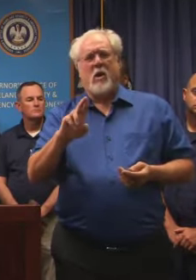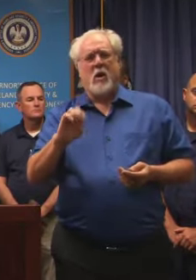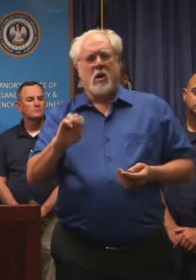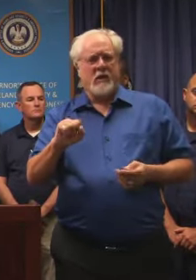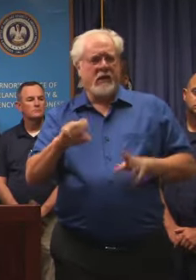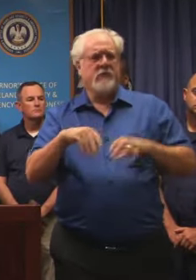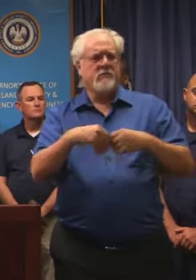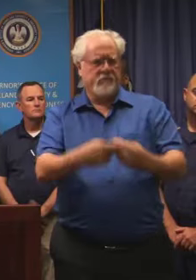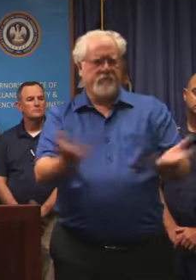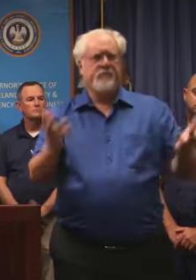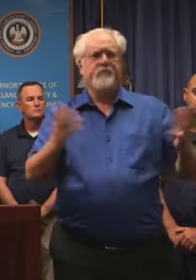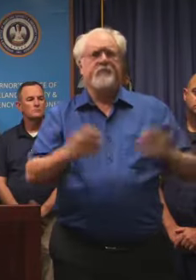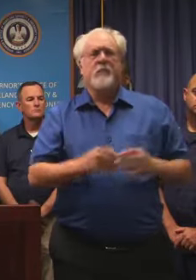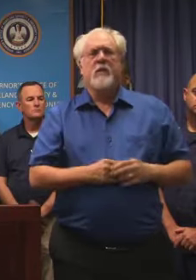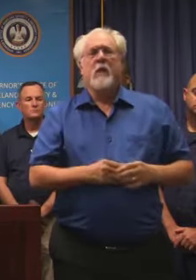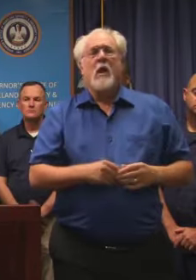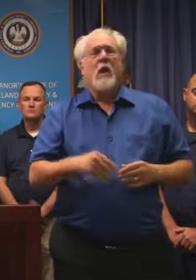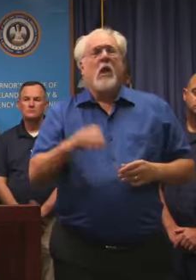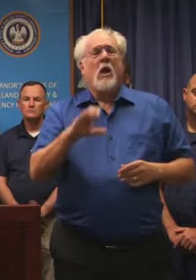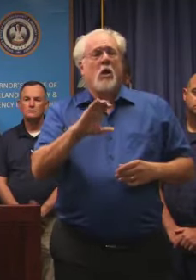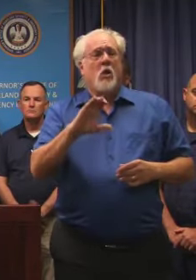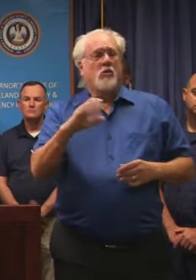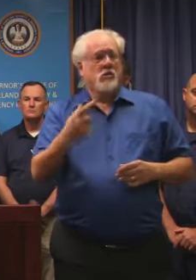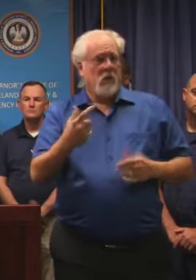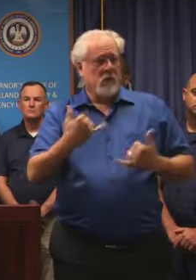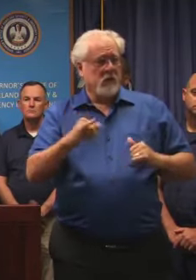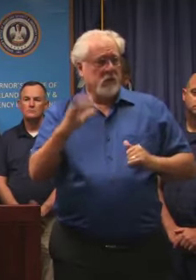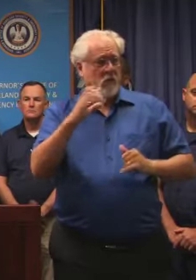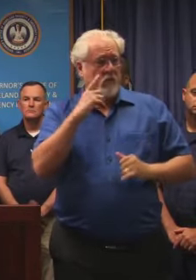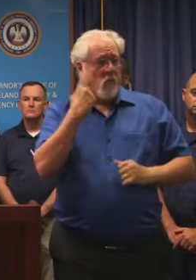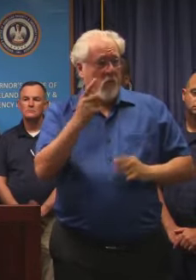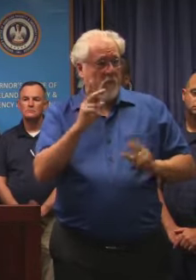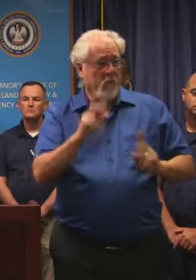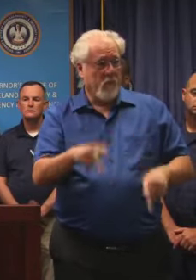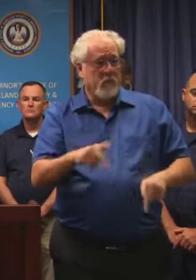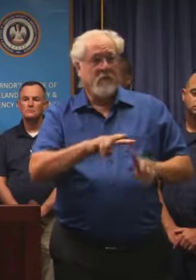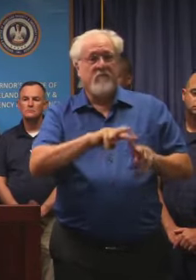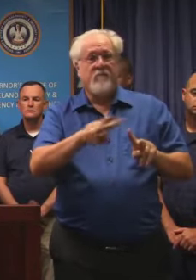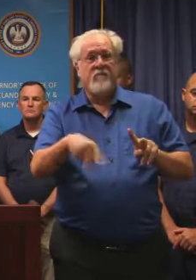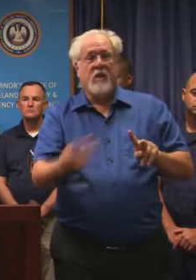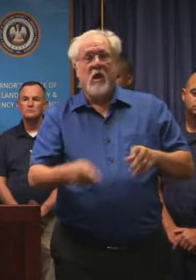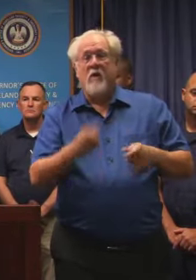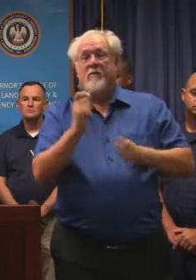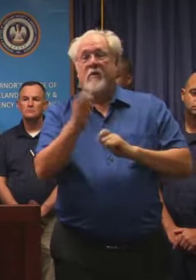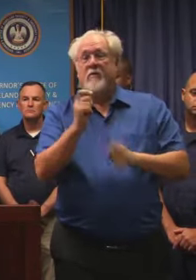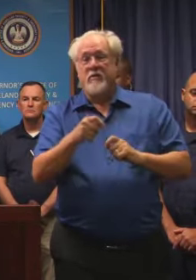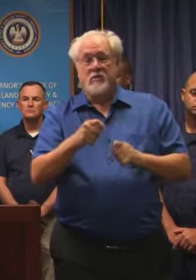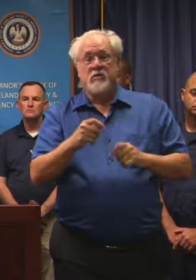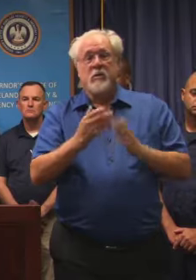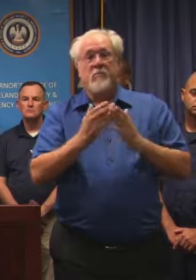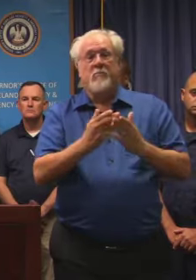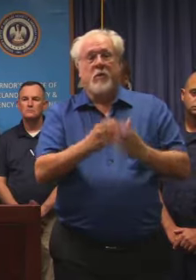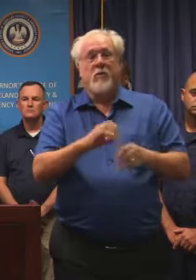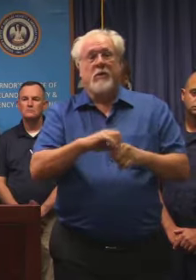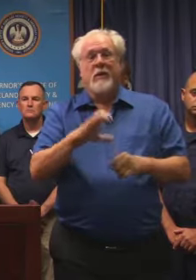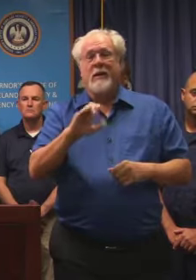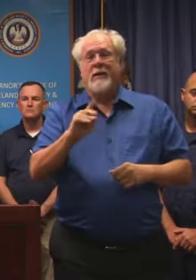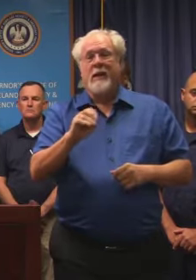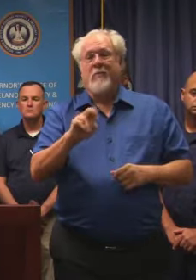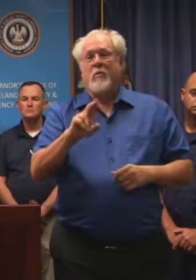having been distributed. The Coast Guard is currently searching for one person that fell off a fishing vessel in Cameron